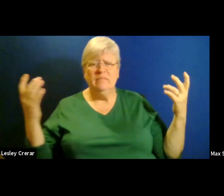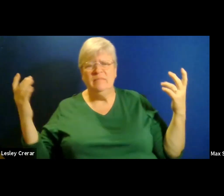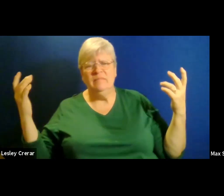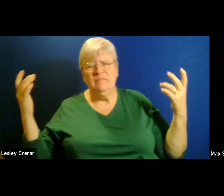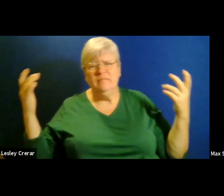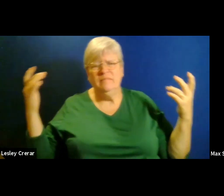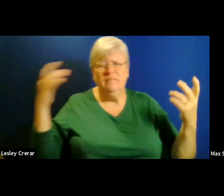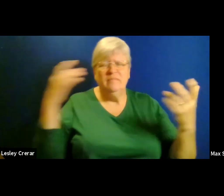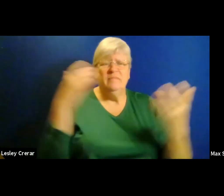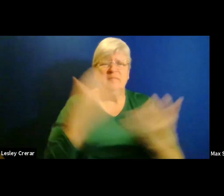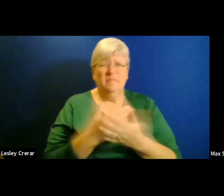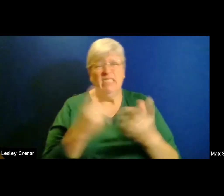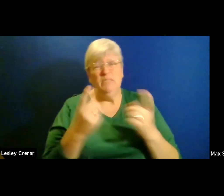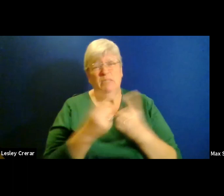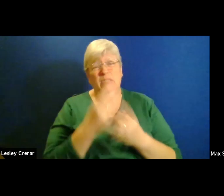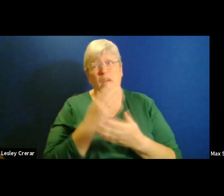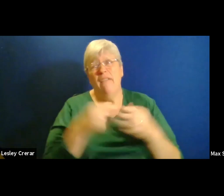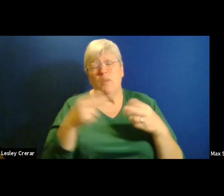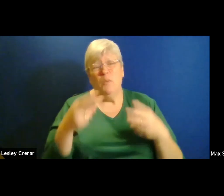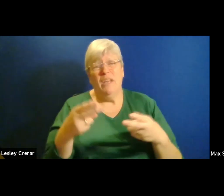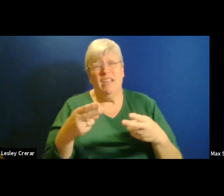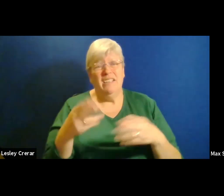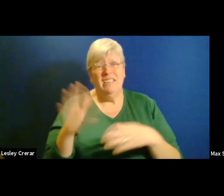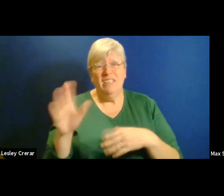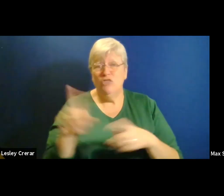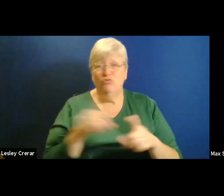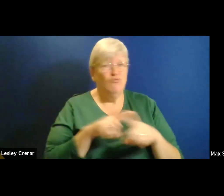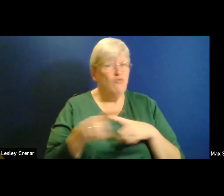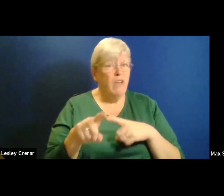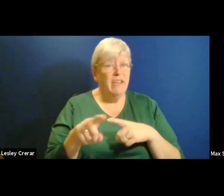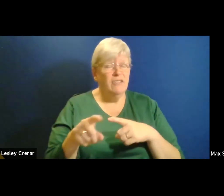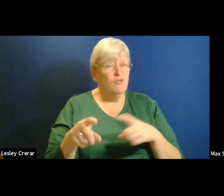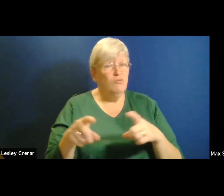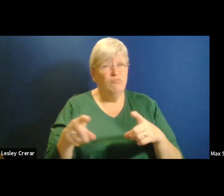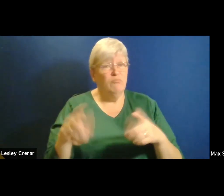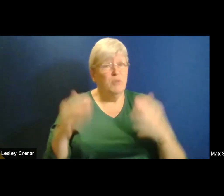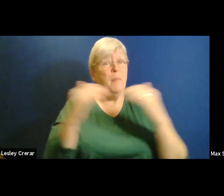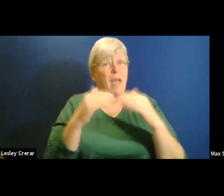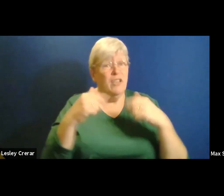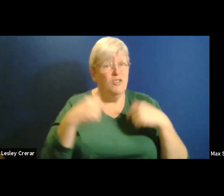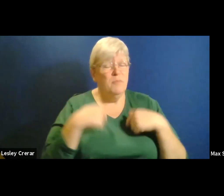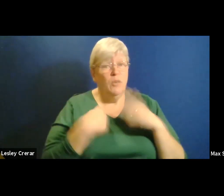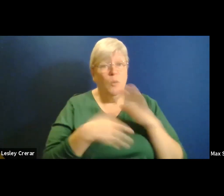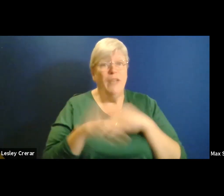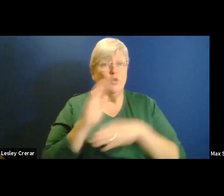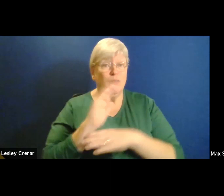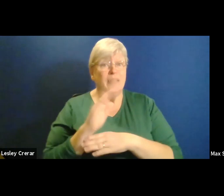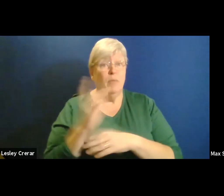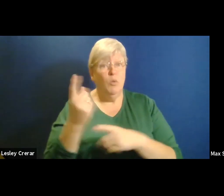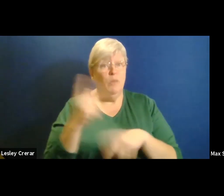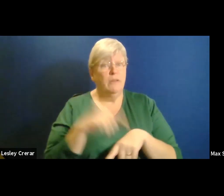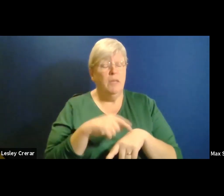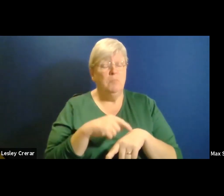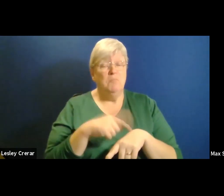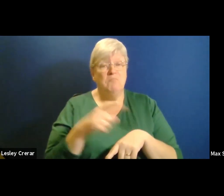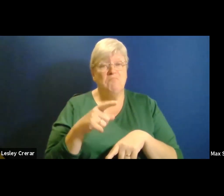man halfway. And it's not that he doesn't try to get on my wavelength. We went to the cinema together, but it